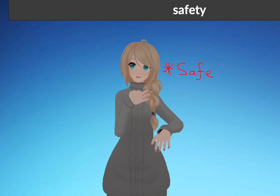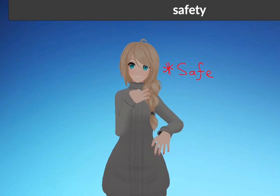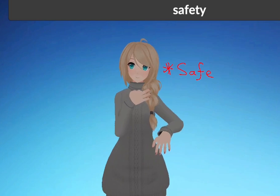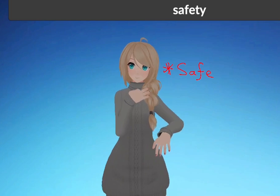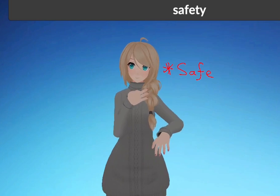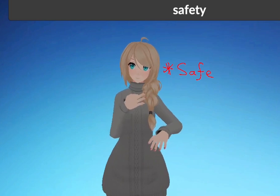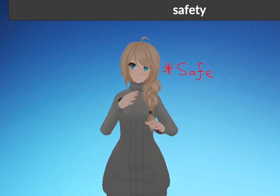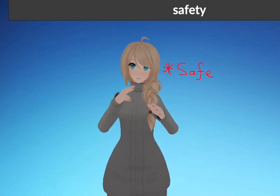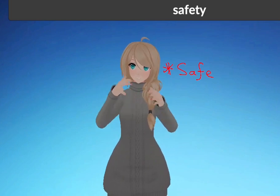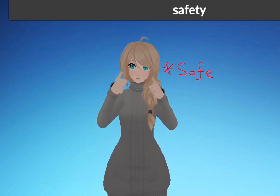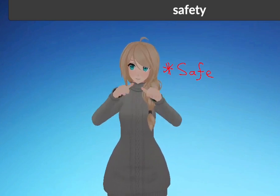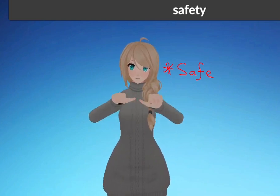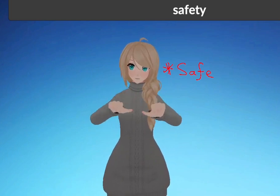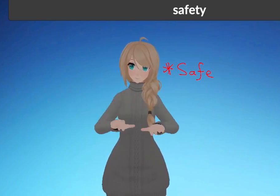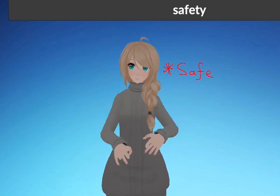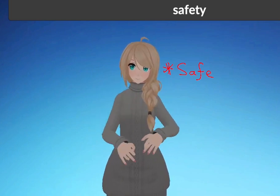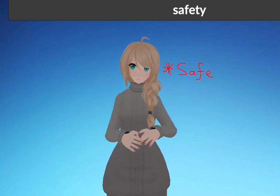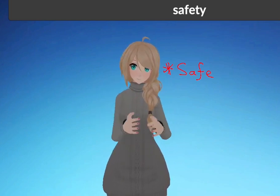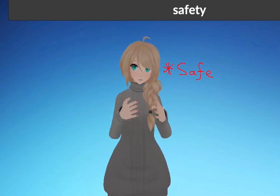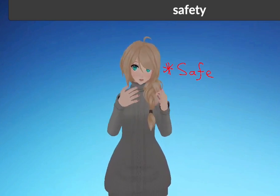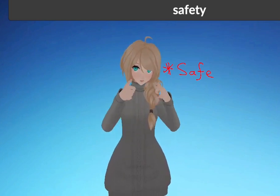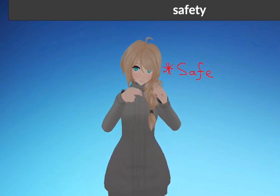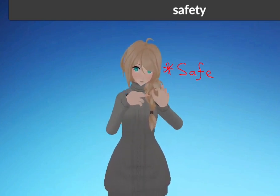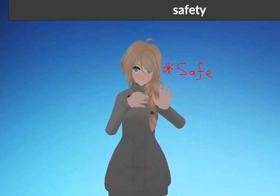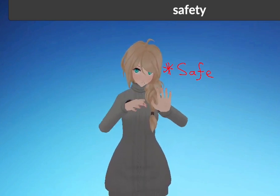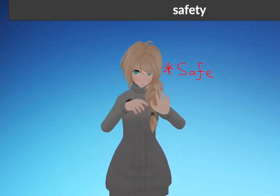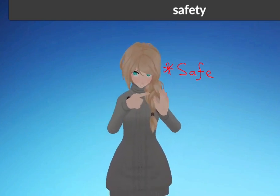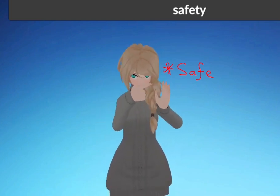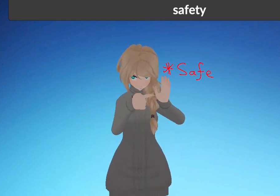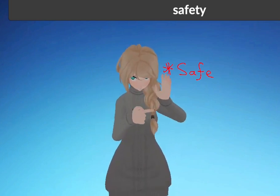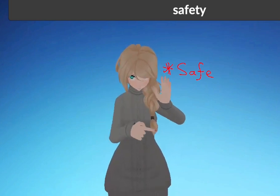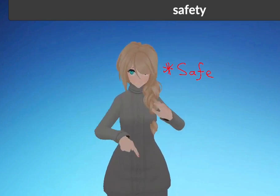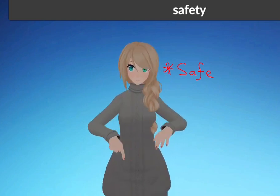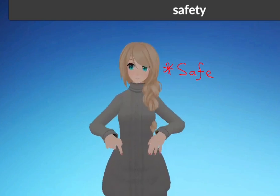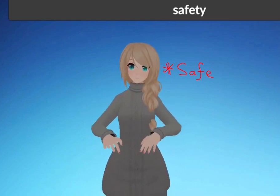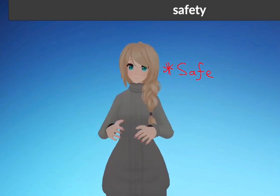Virus assignment. Virus assignment.